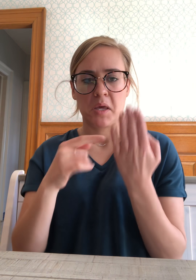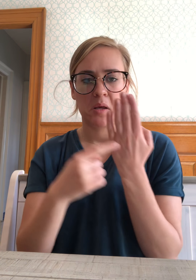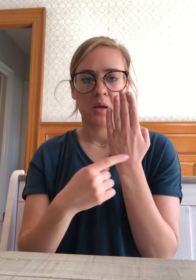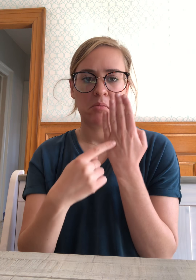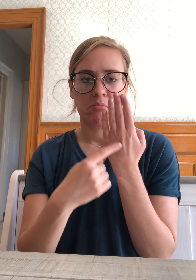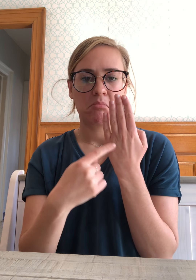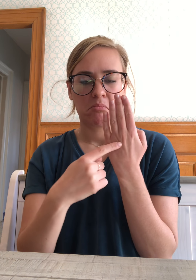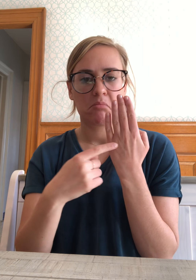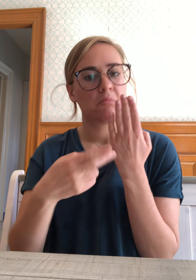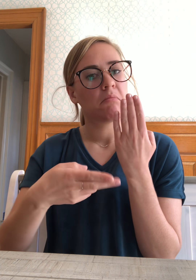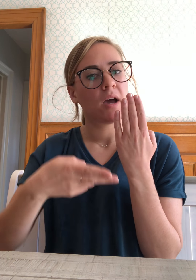of the teeth.